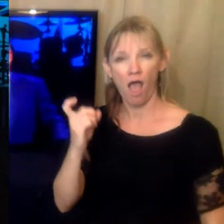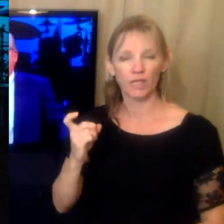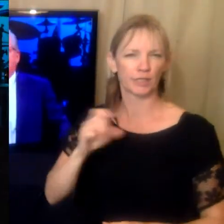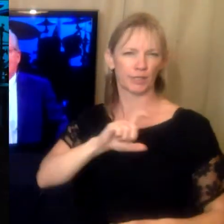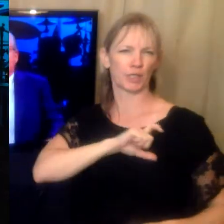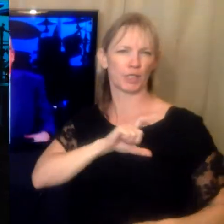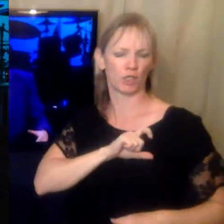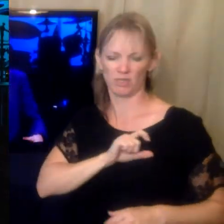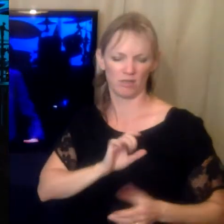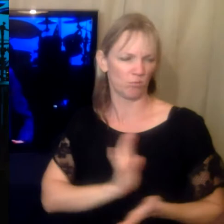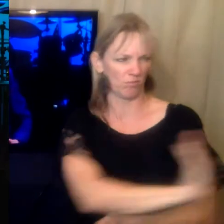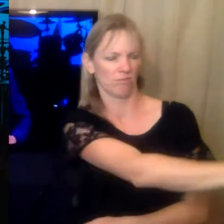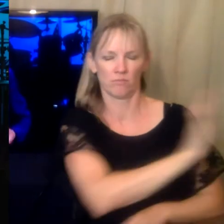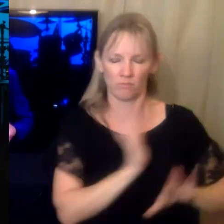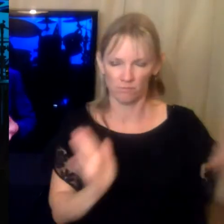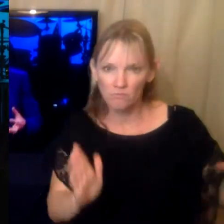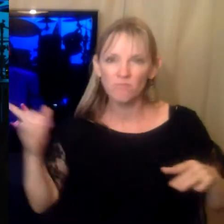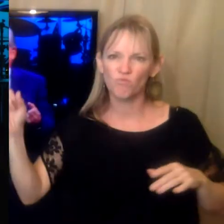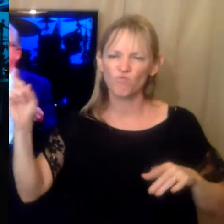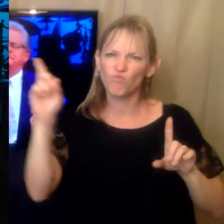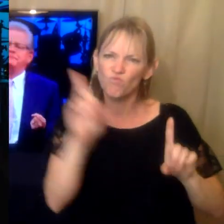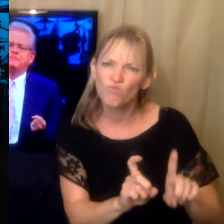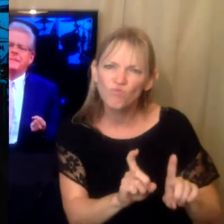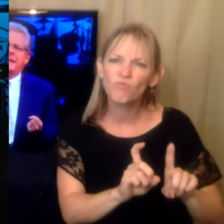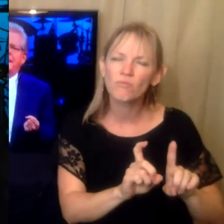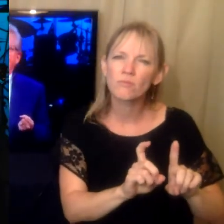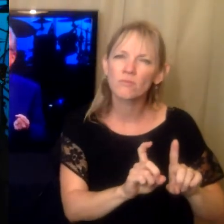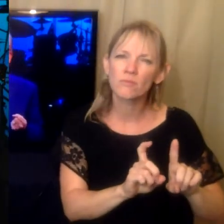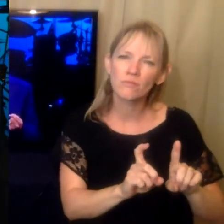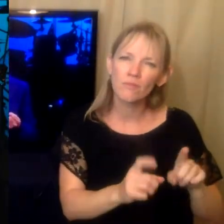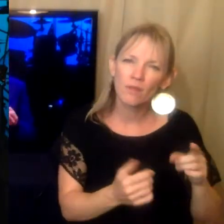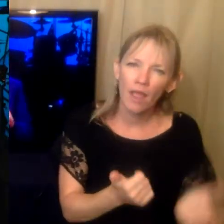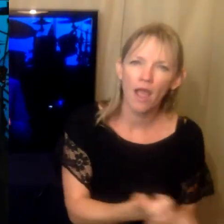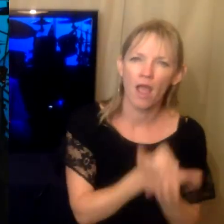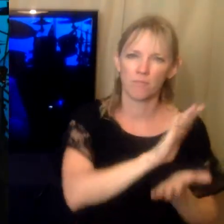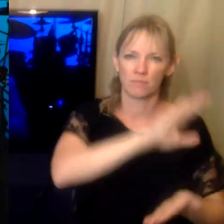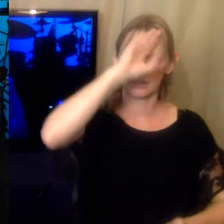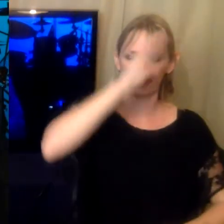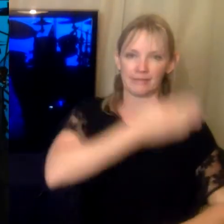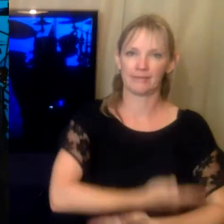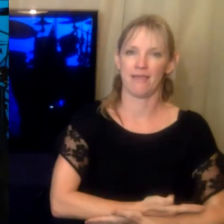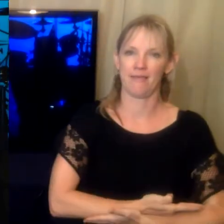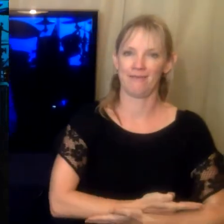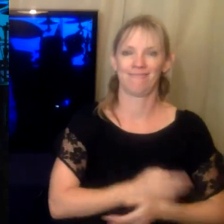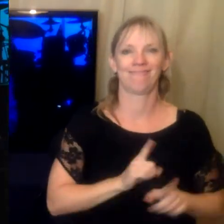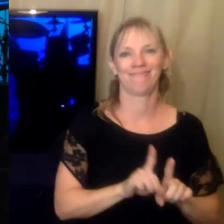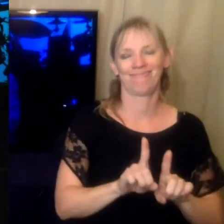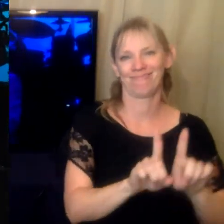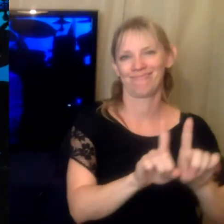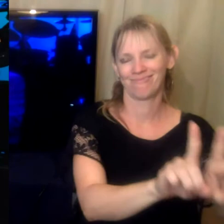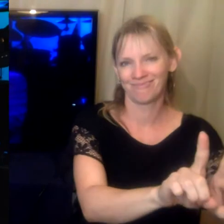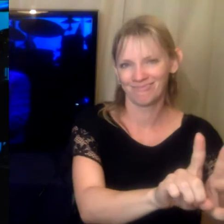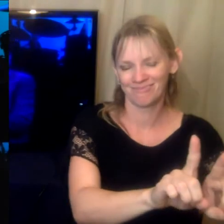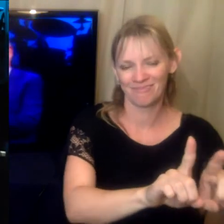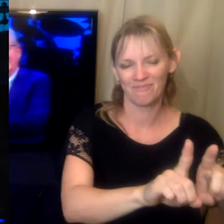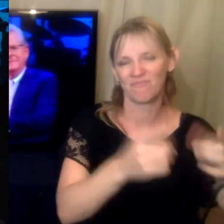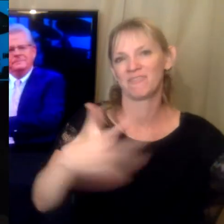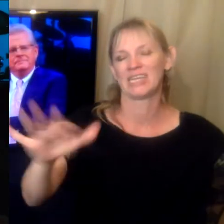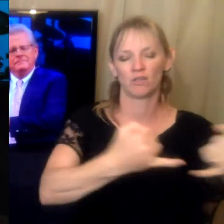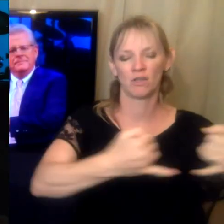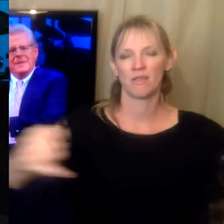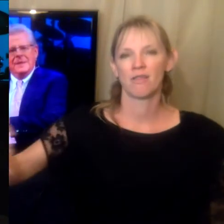security, and he runs out there and he lifts up his son. And he helps him hobble across the finish